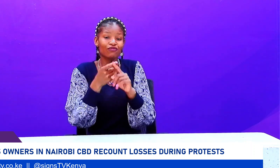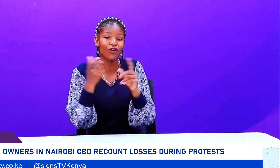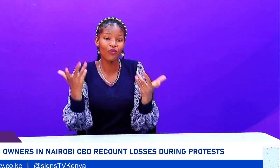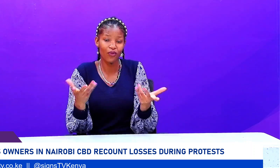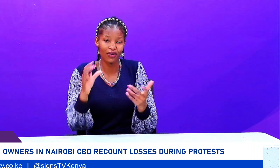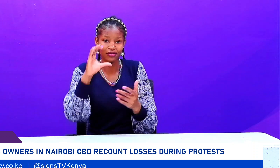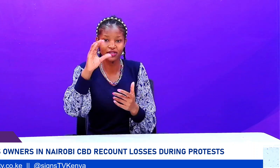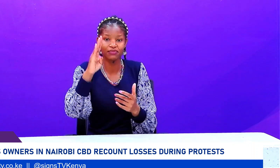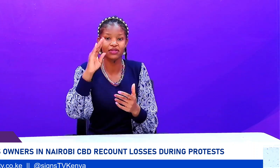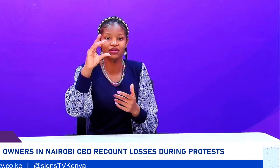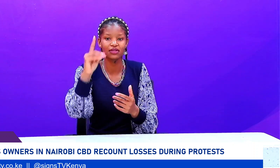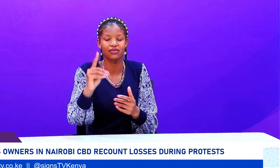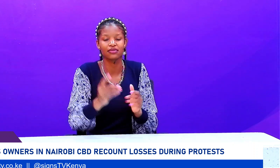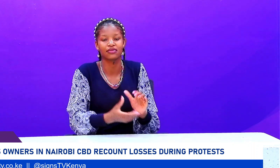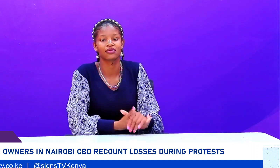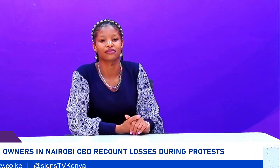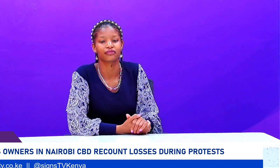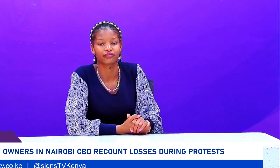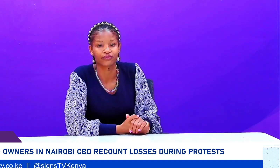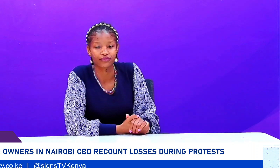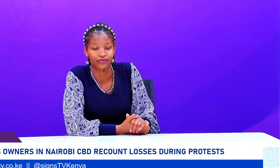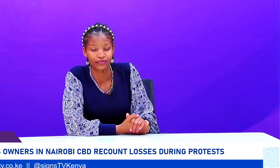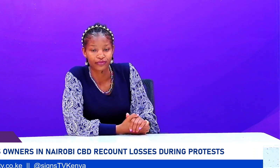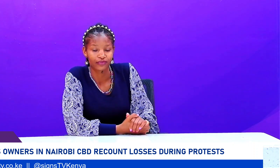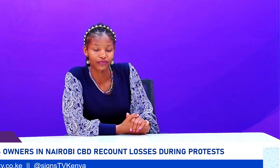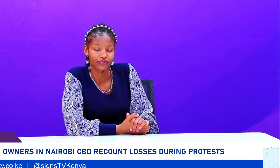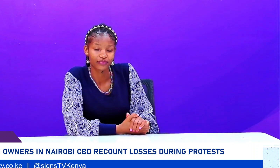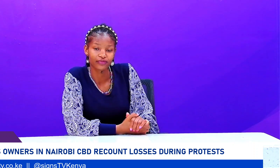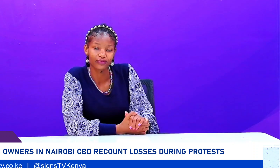who vandalized the shops in CBD.